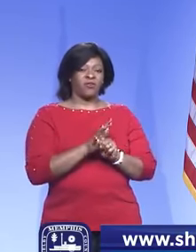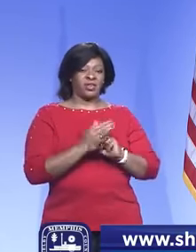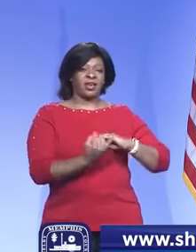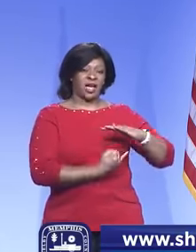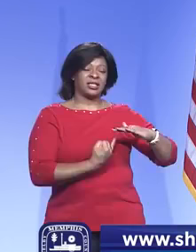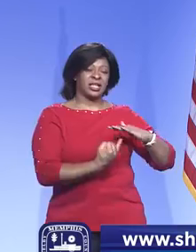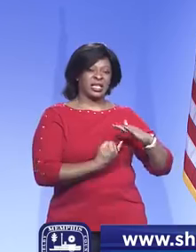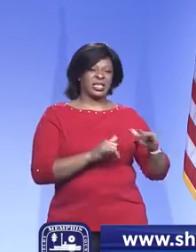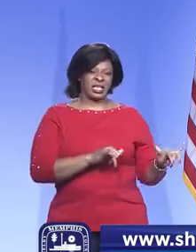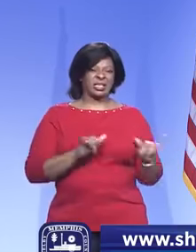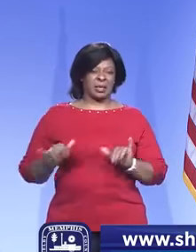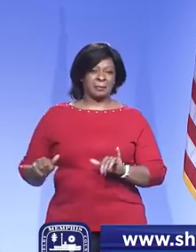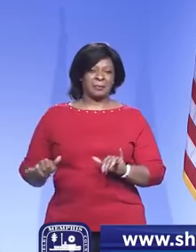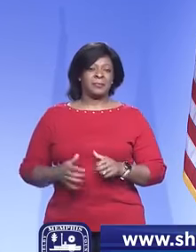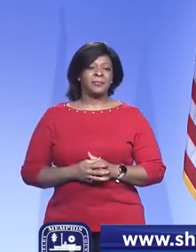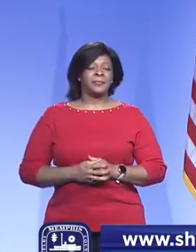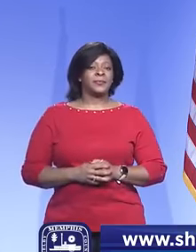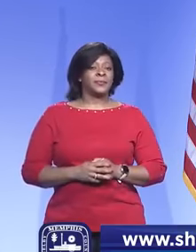isolation.